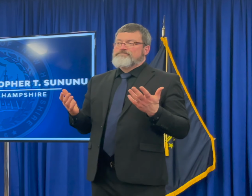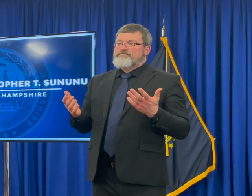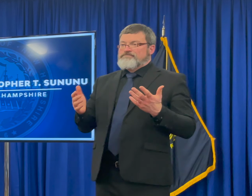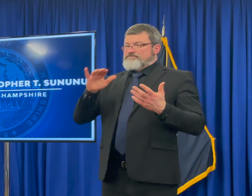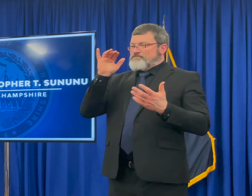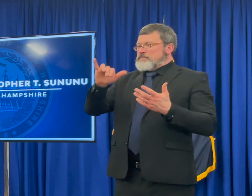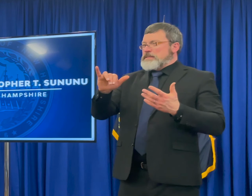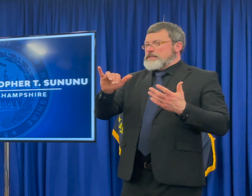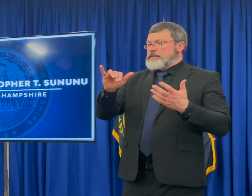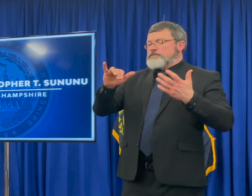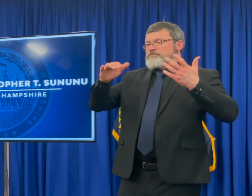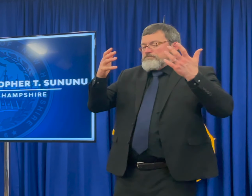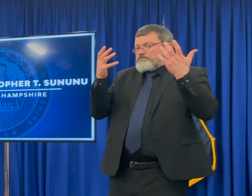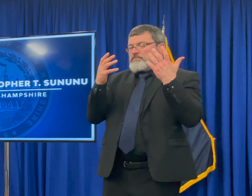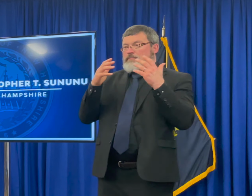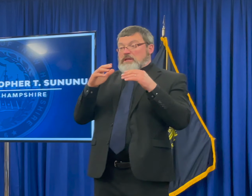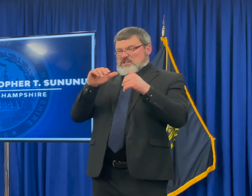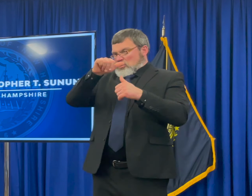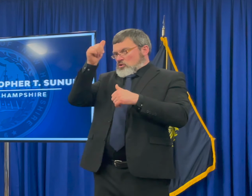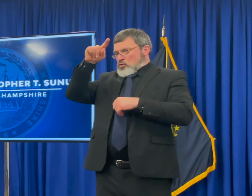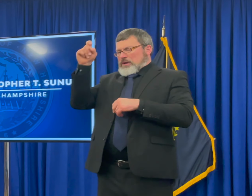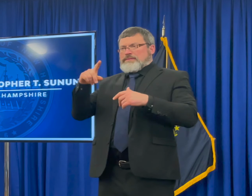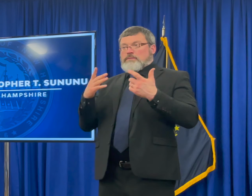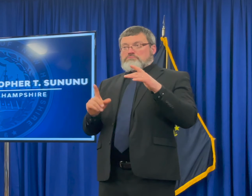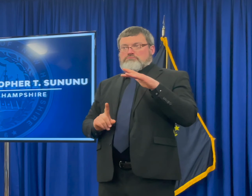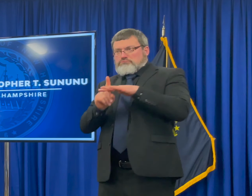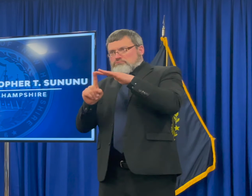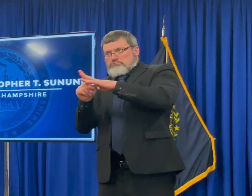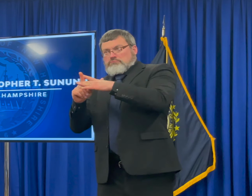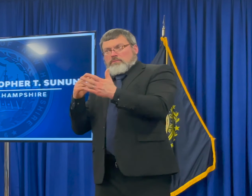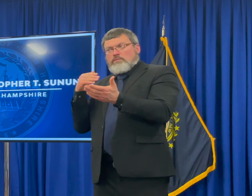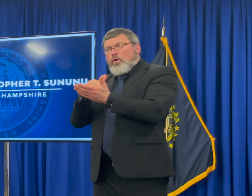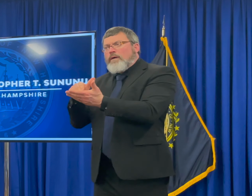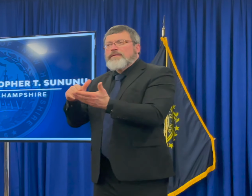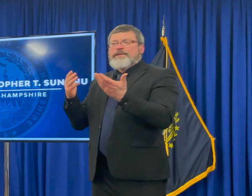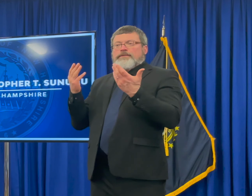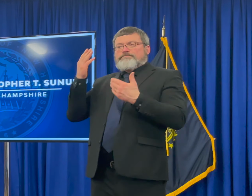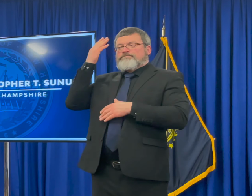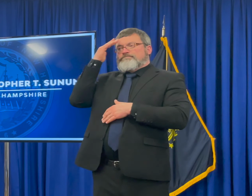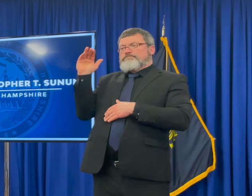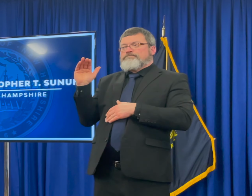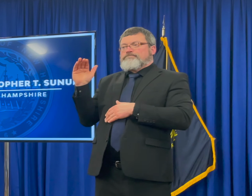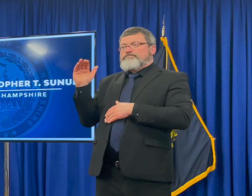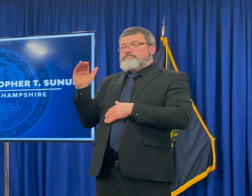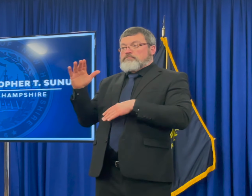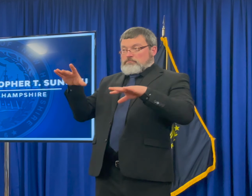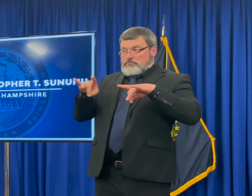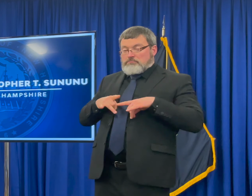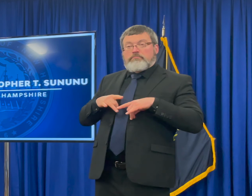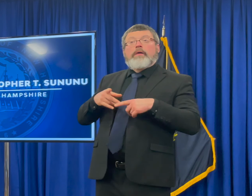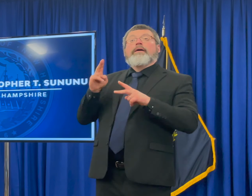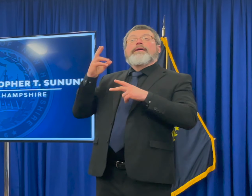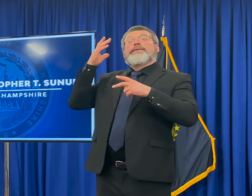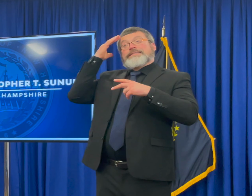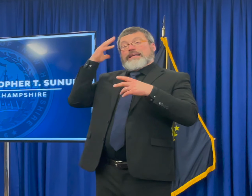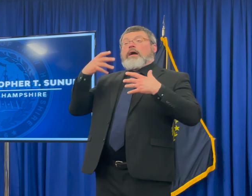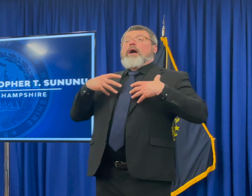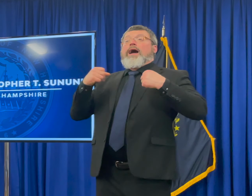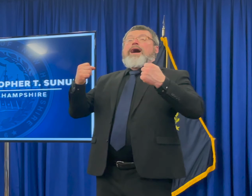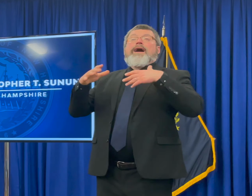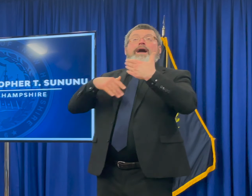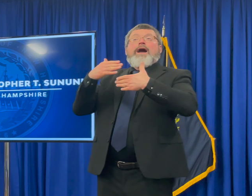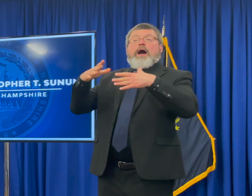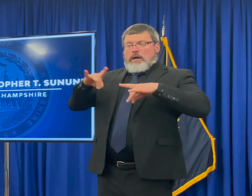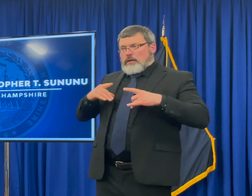to stay at home out of the public spaces after an exposure for 14 days versus going down to 10 days versus going down to 7 days